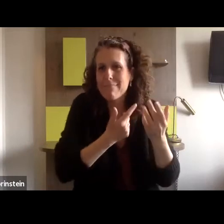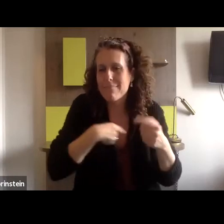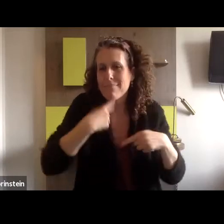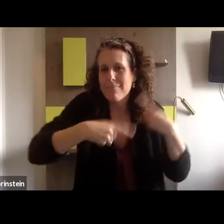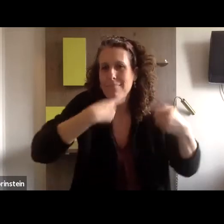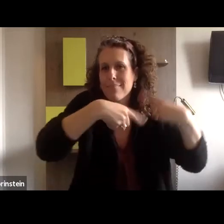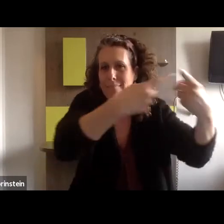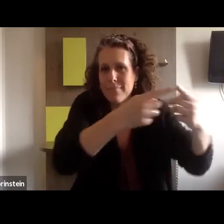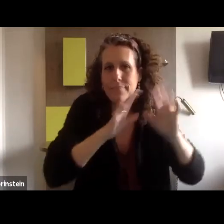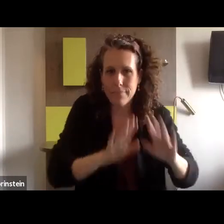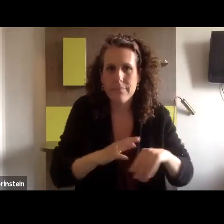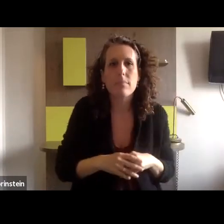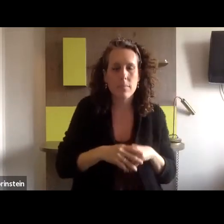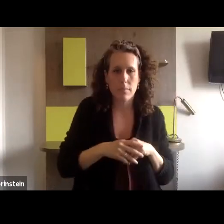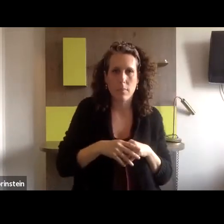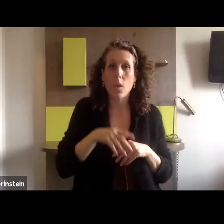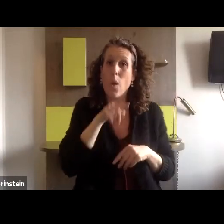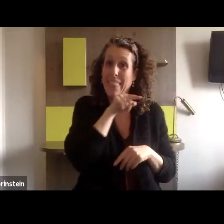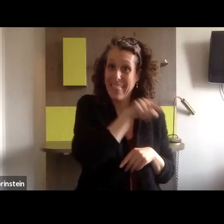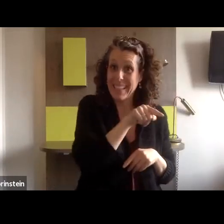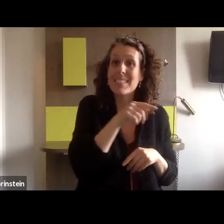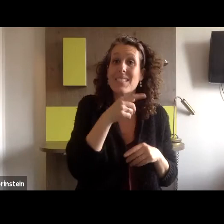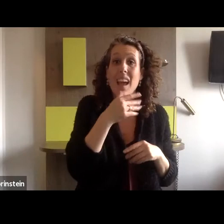sentence repetition tests of other sign languages.